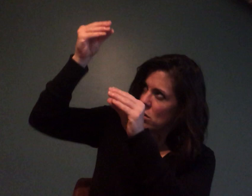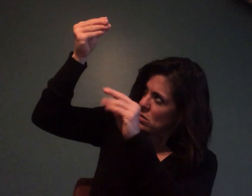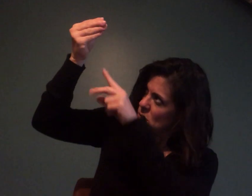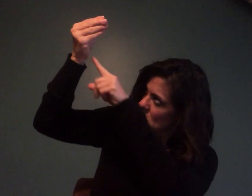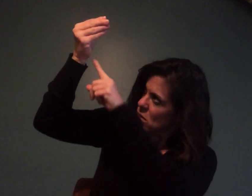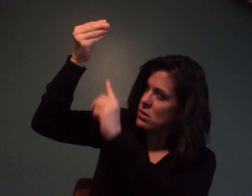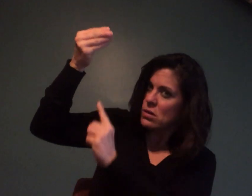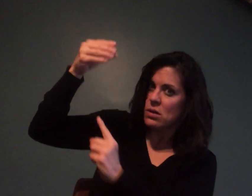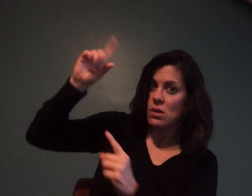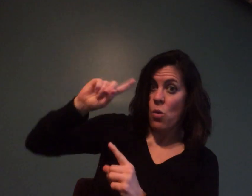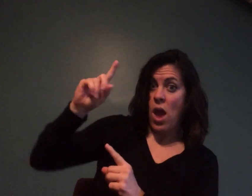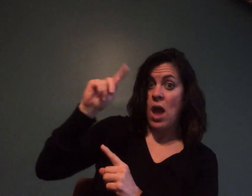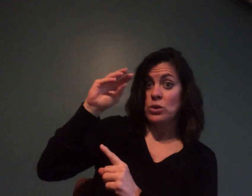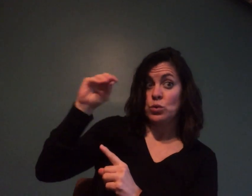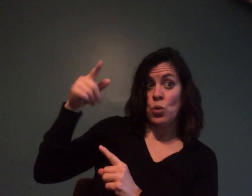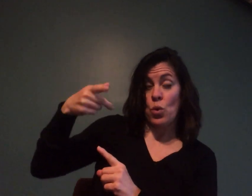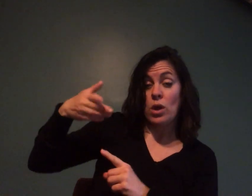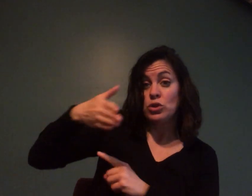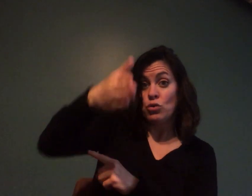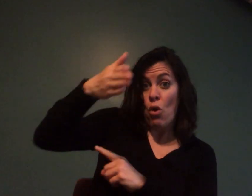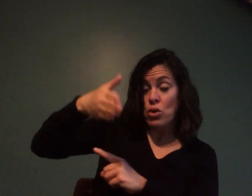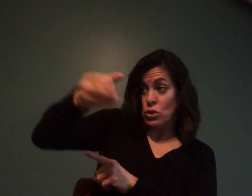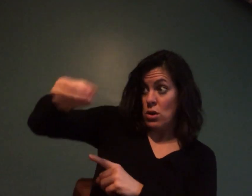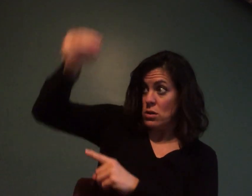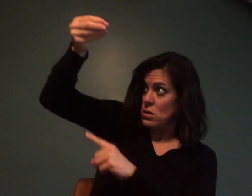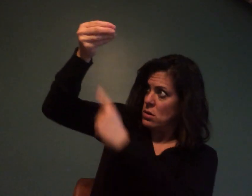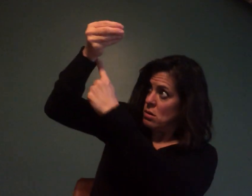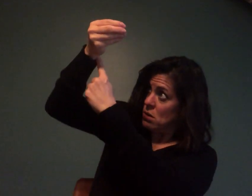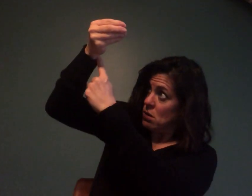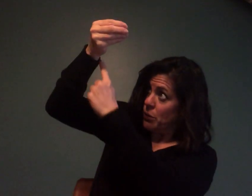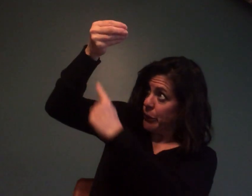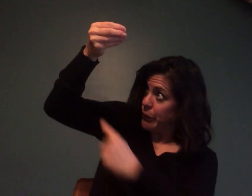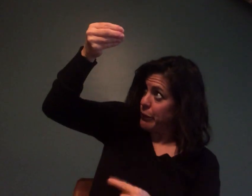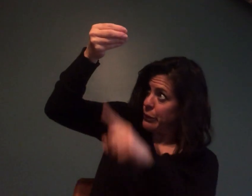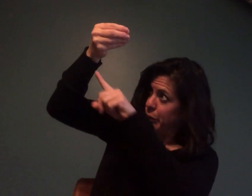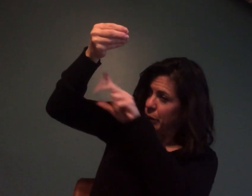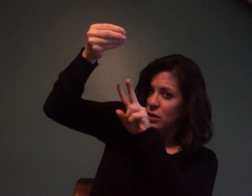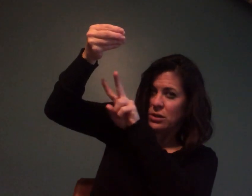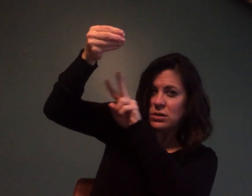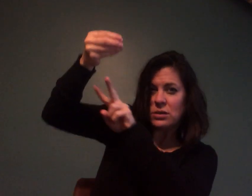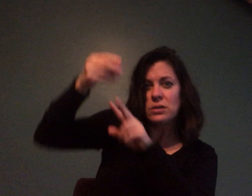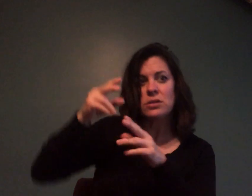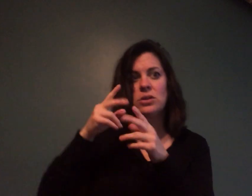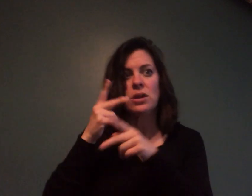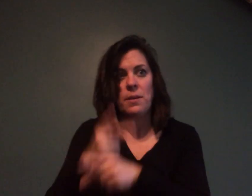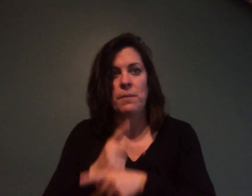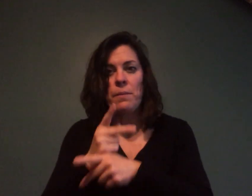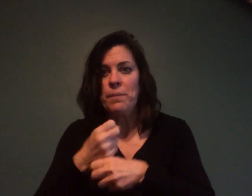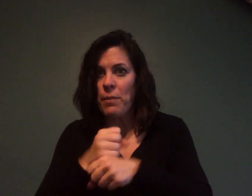that? All right, next thing we want to remember, okay, GFCI. What's GFCI,